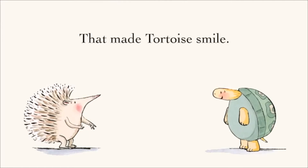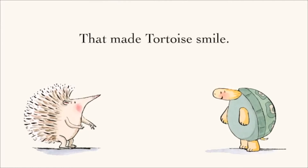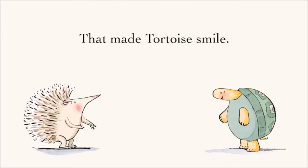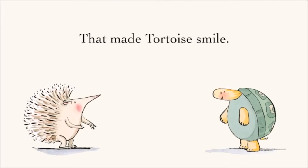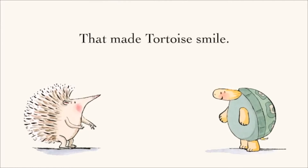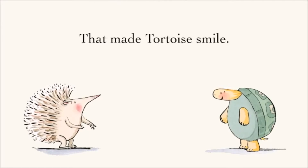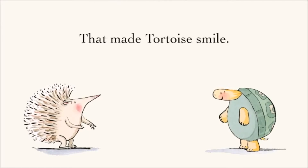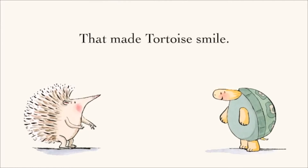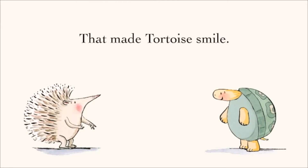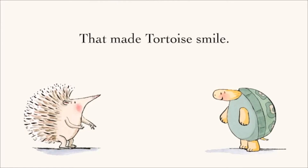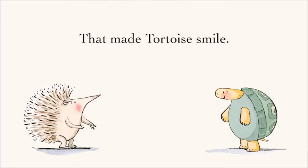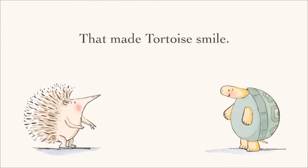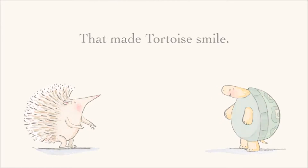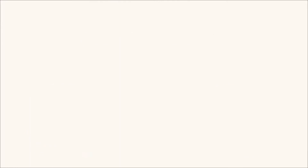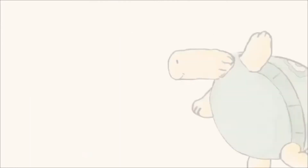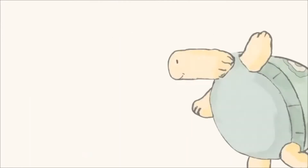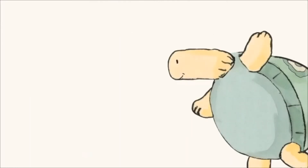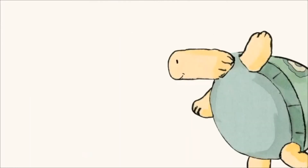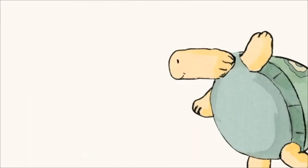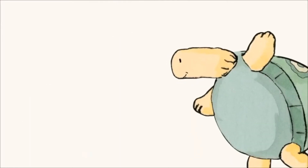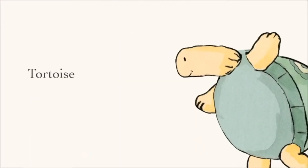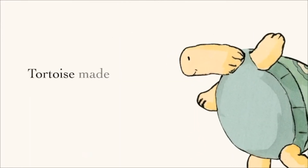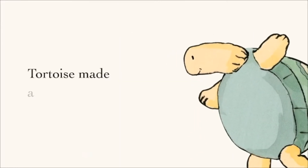That made Tortoise smile.